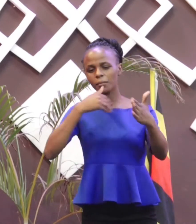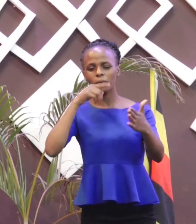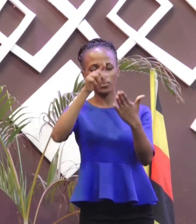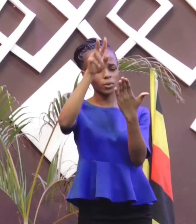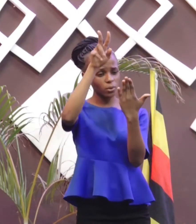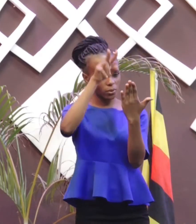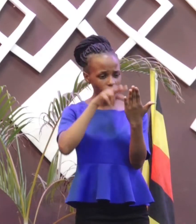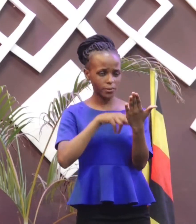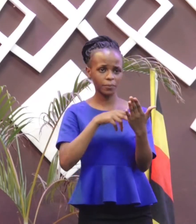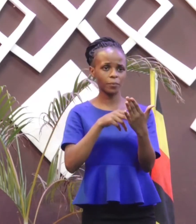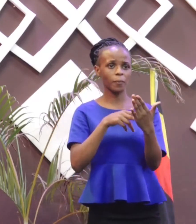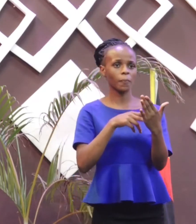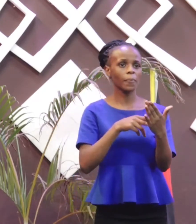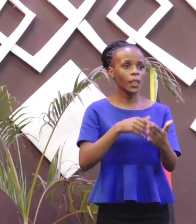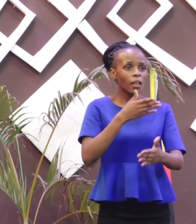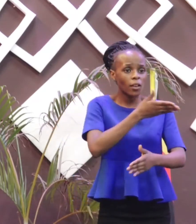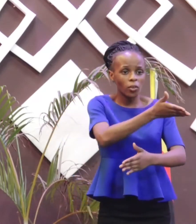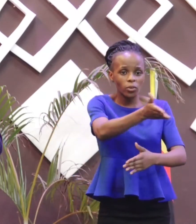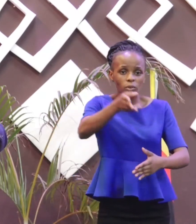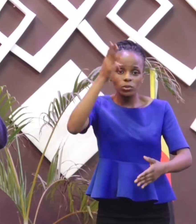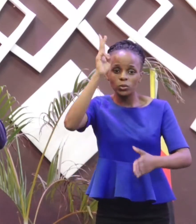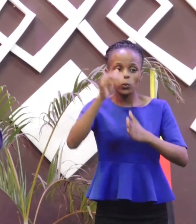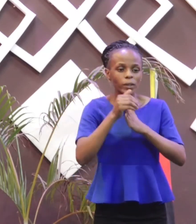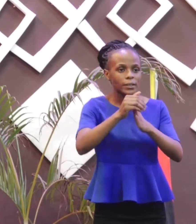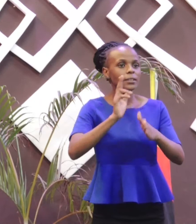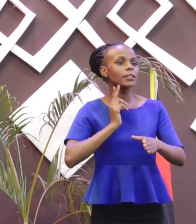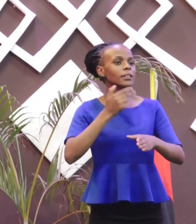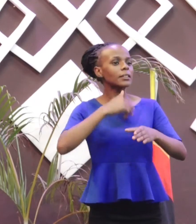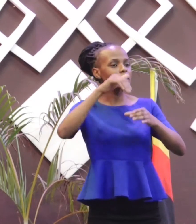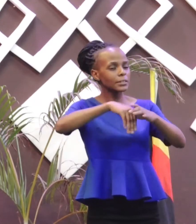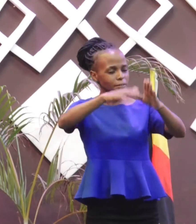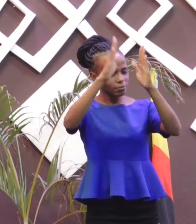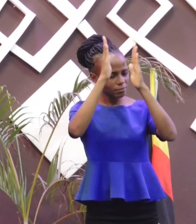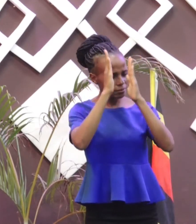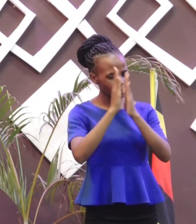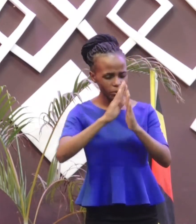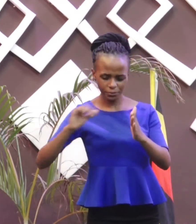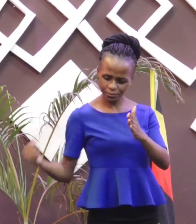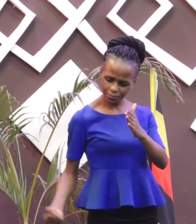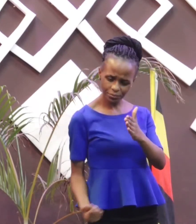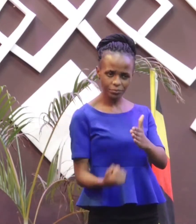buziba okusingako bwo. Those that lead us in prayer, arise.